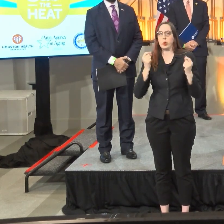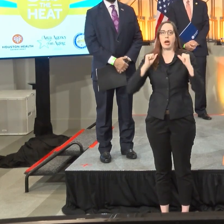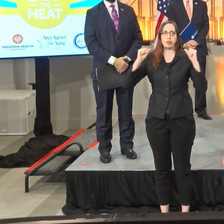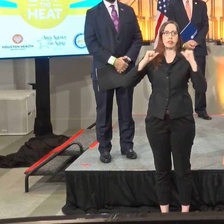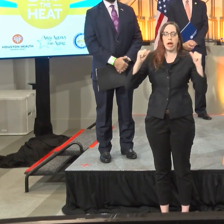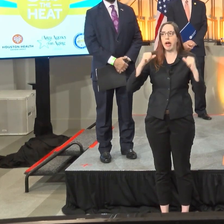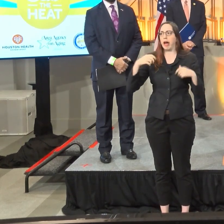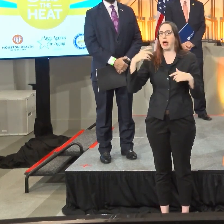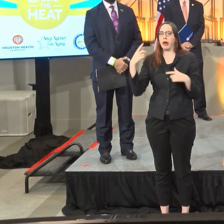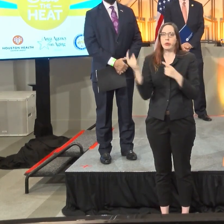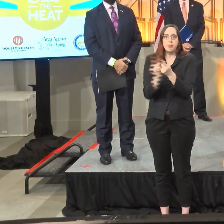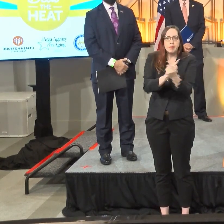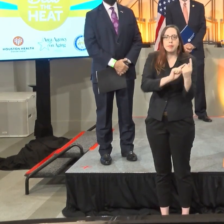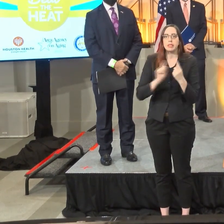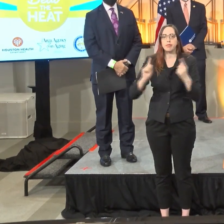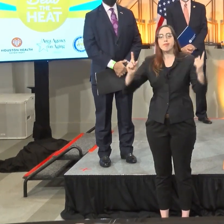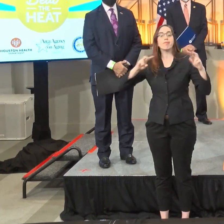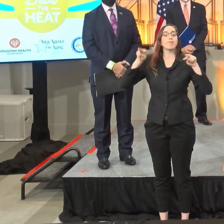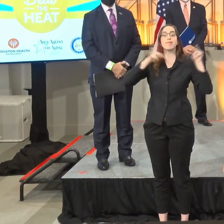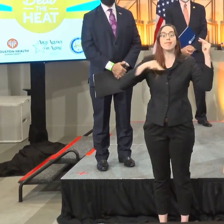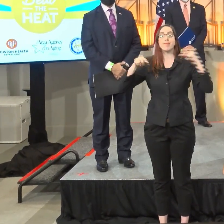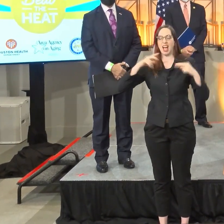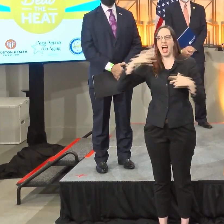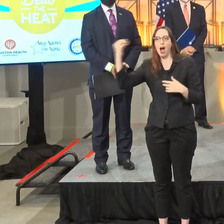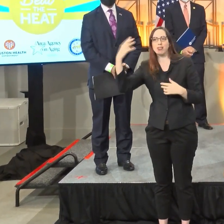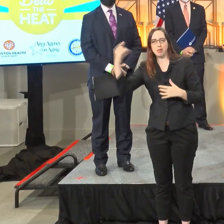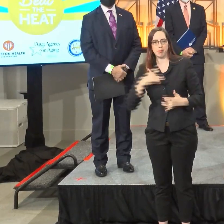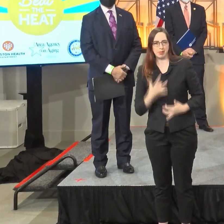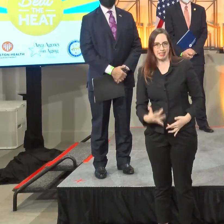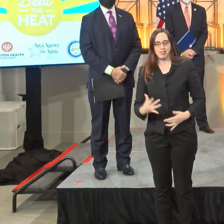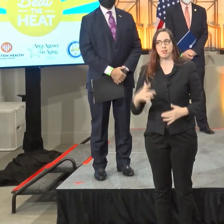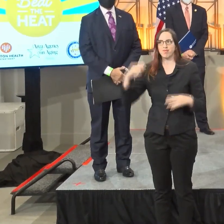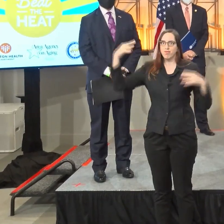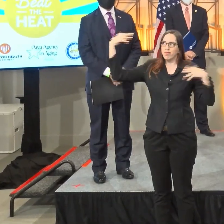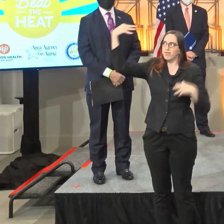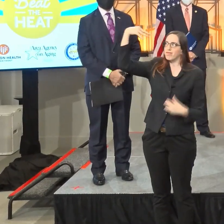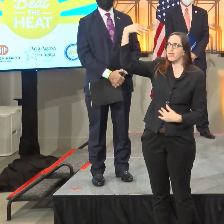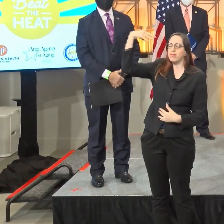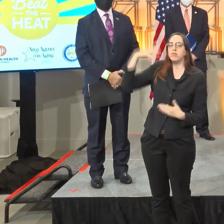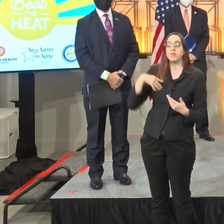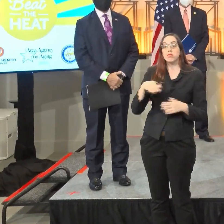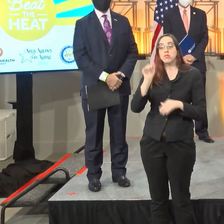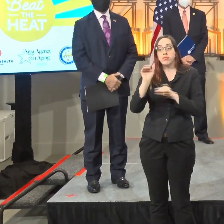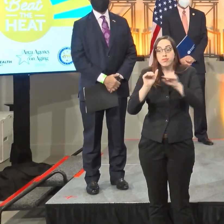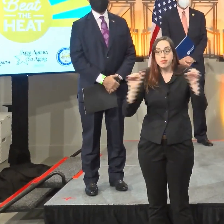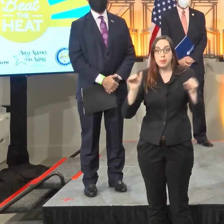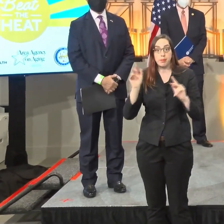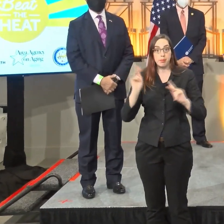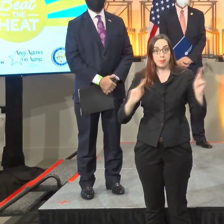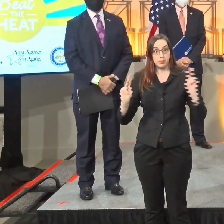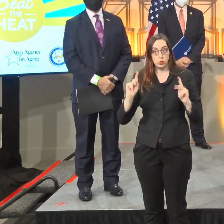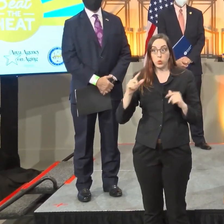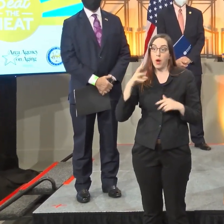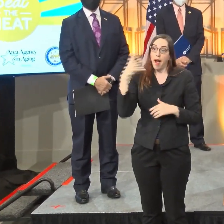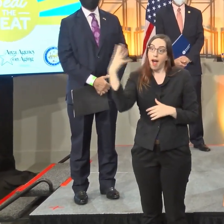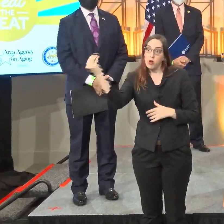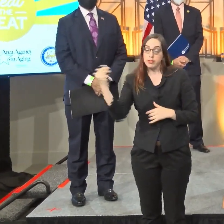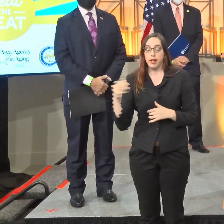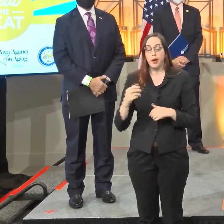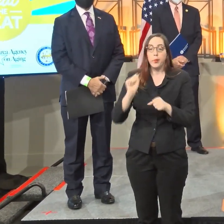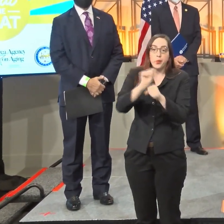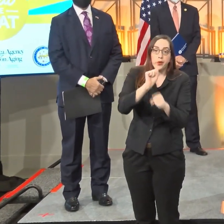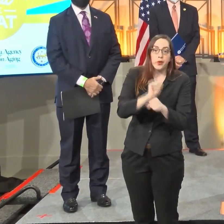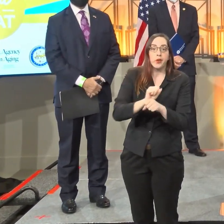to see friends and families. I want to remind those who work, play, or exercise